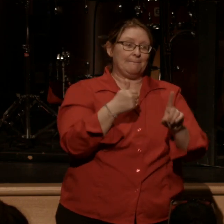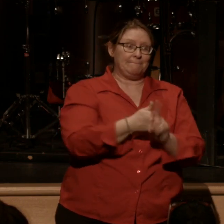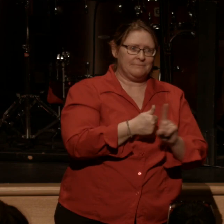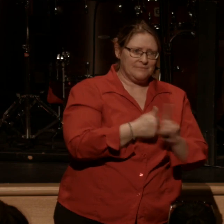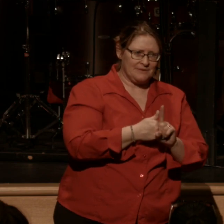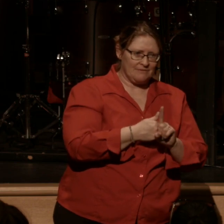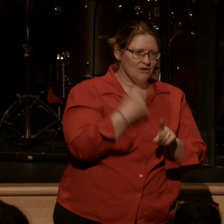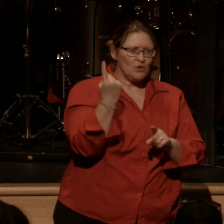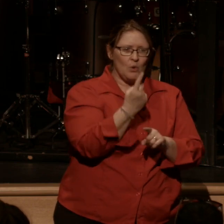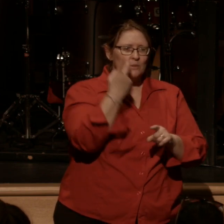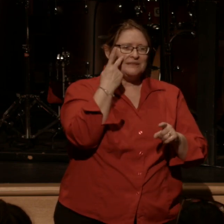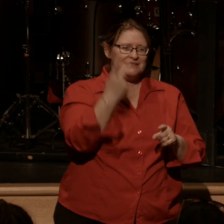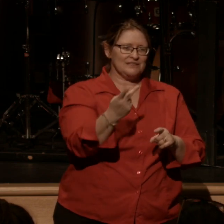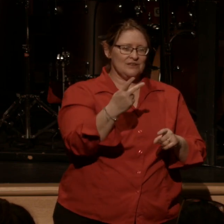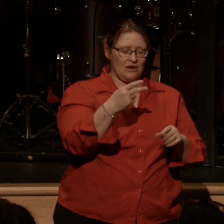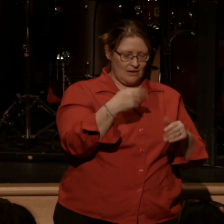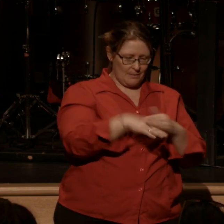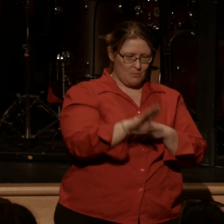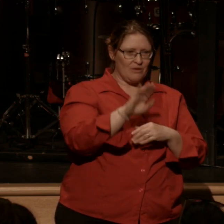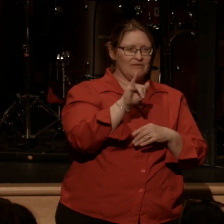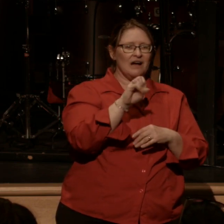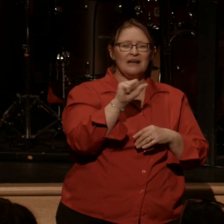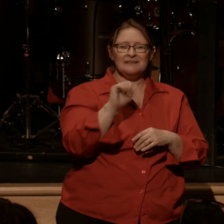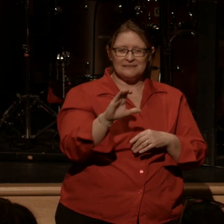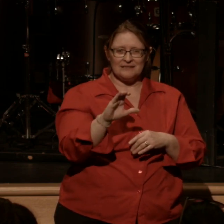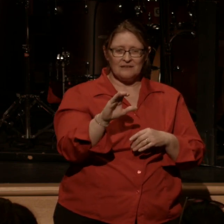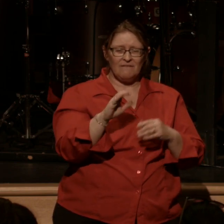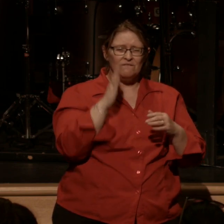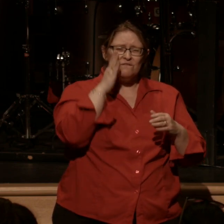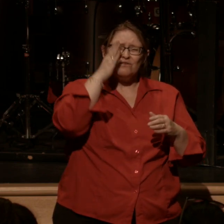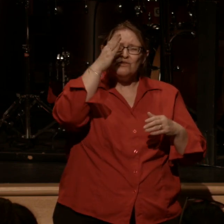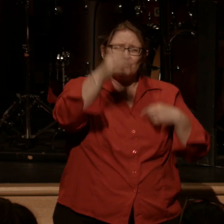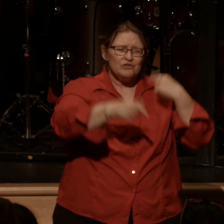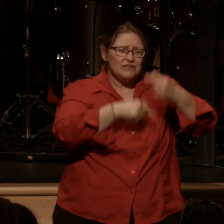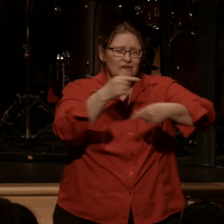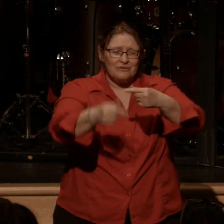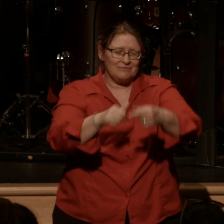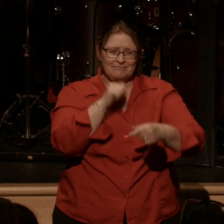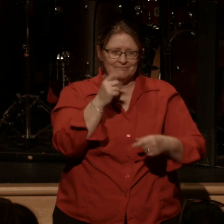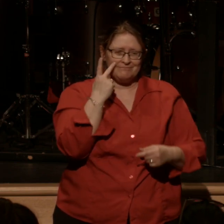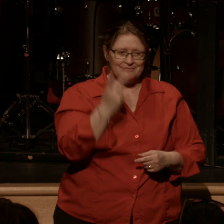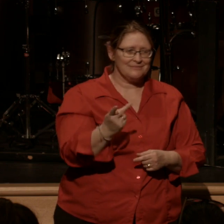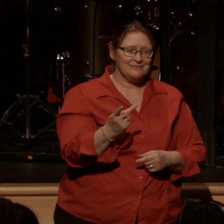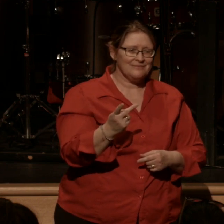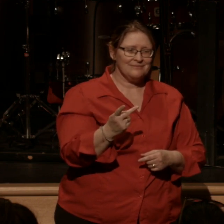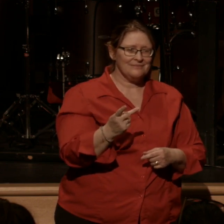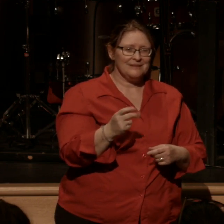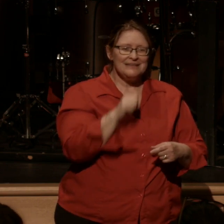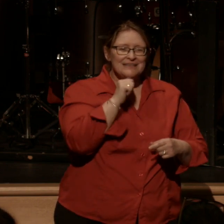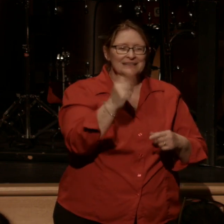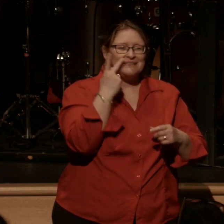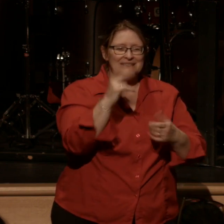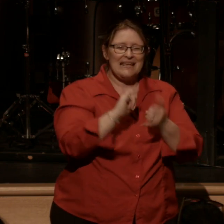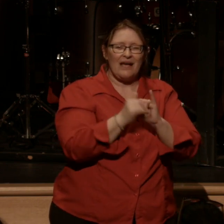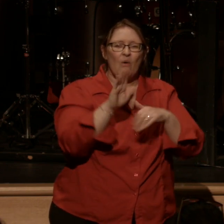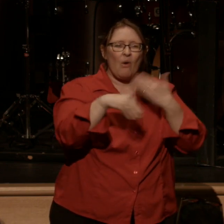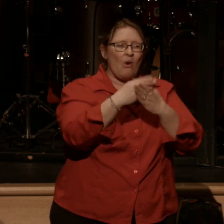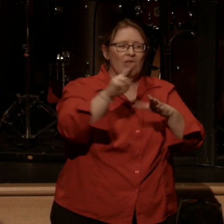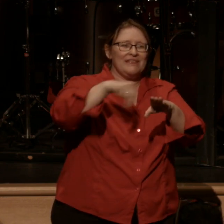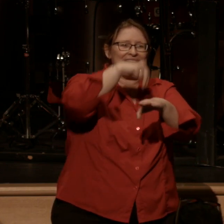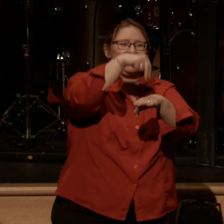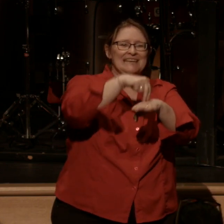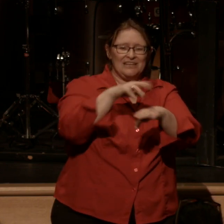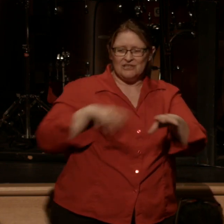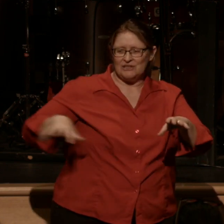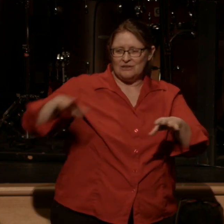He only saw the birth of Isaac. He wouldn't see all the future generations. He wouldn't even see how all of the nations